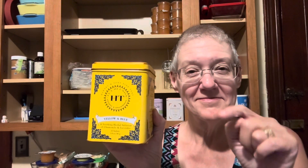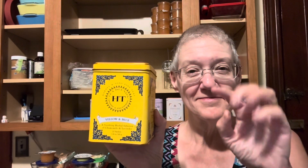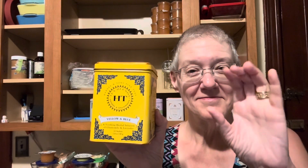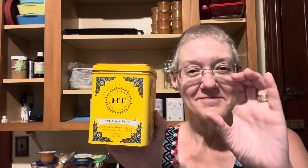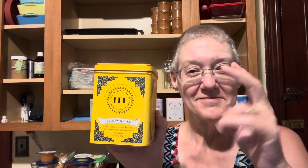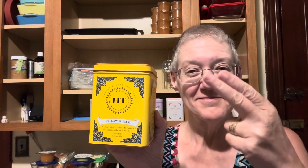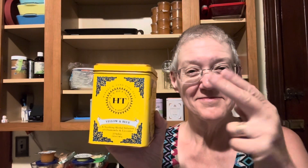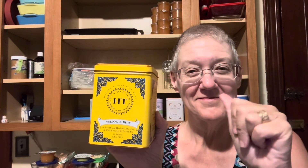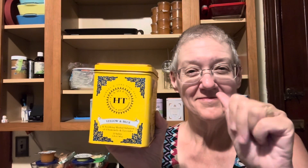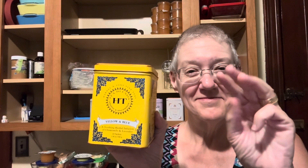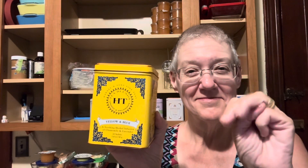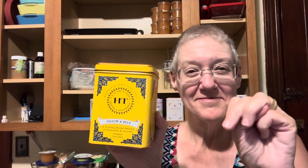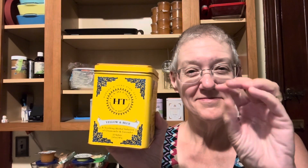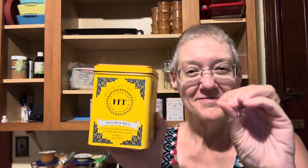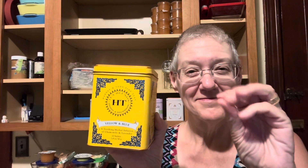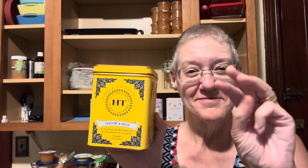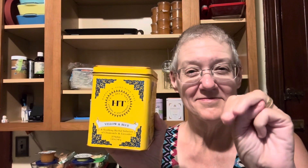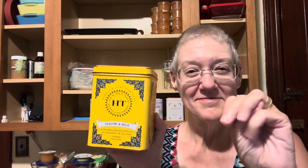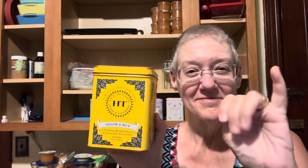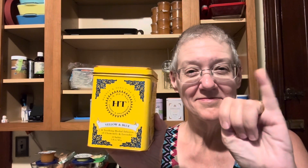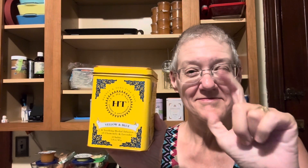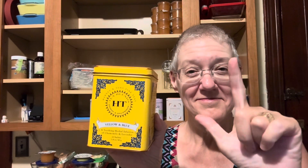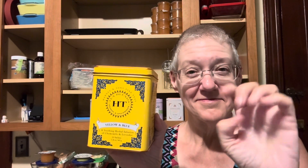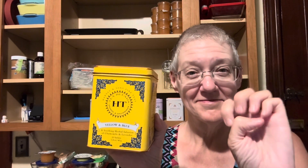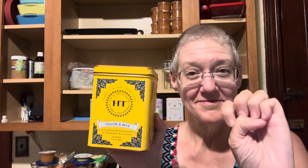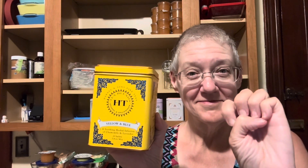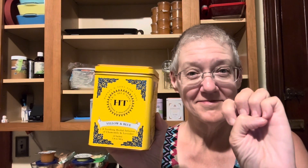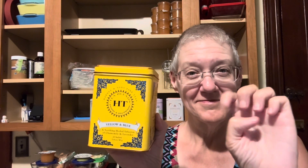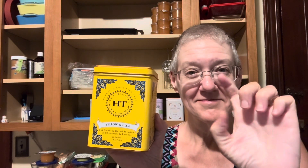Today's variety is chamomile, lavender,